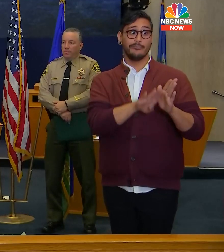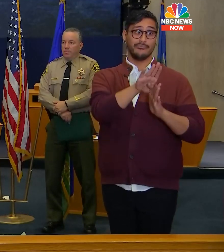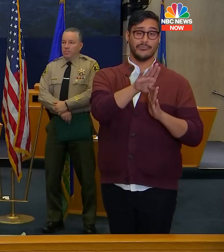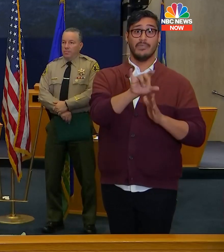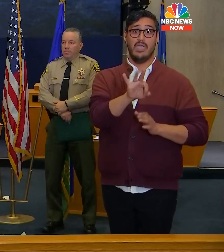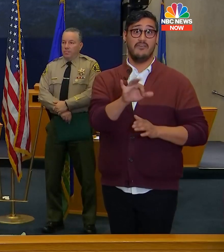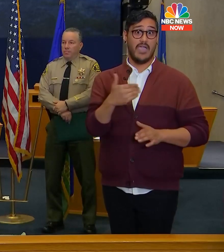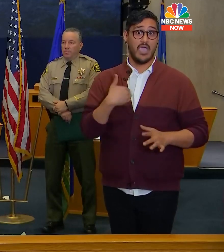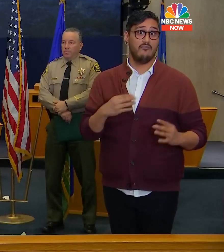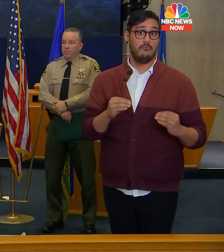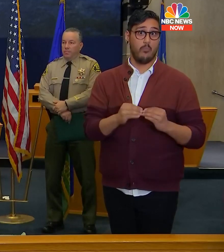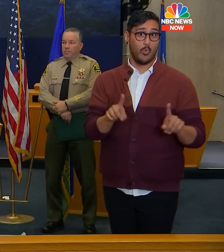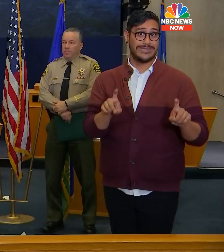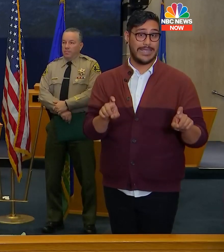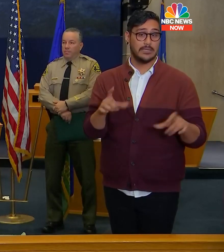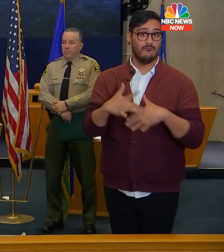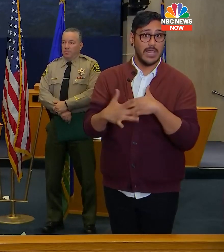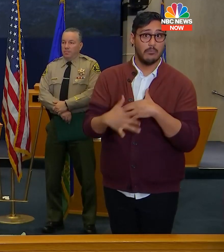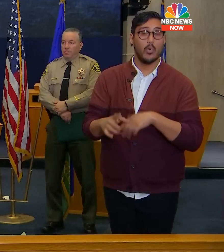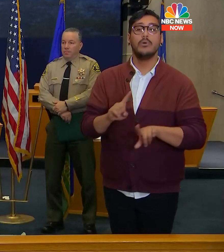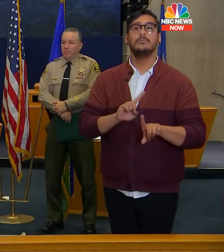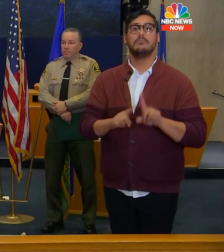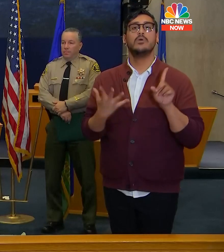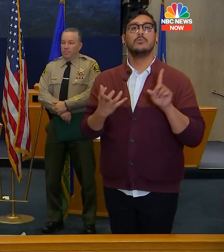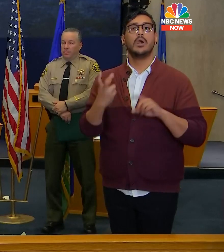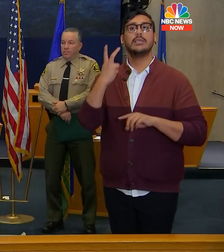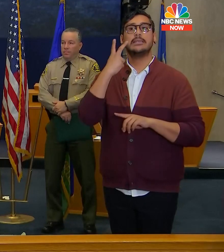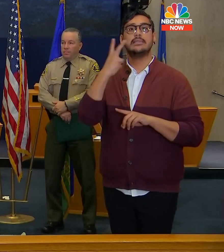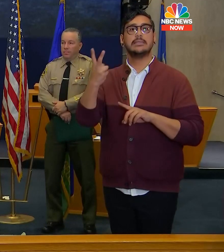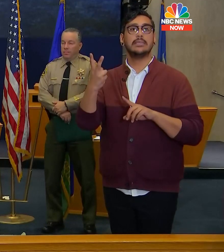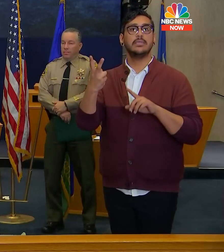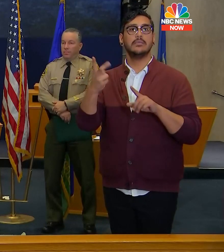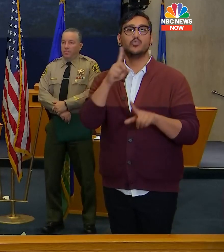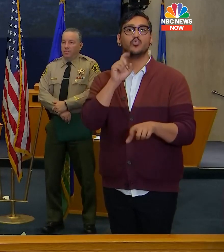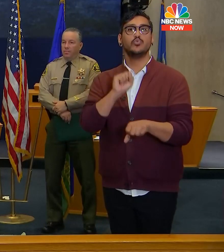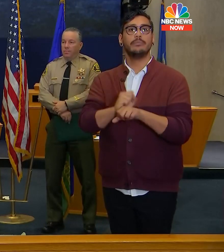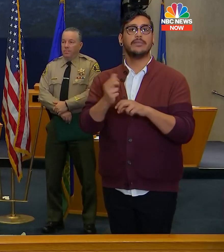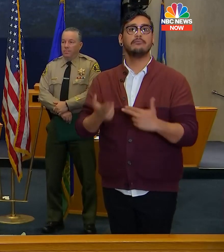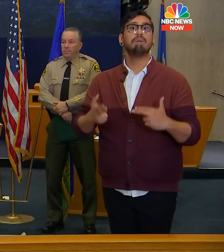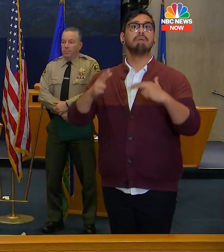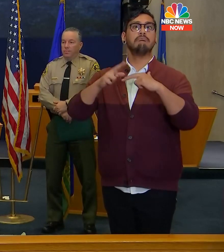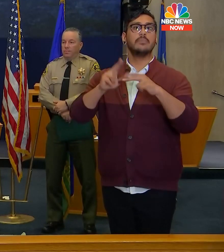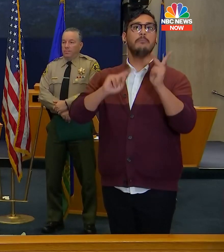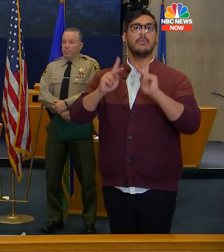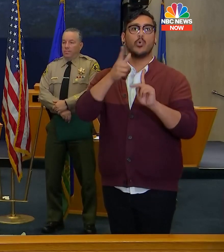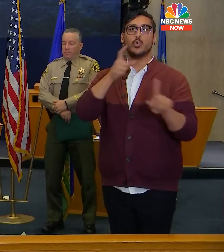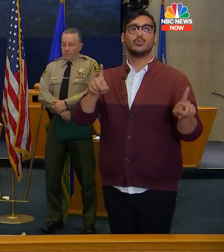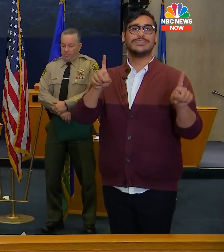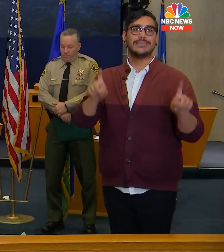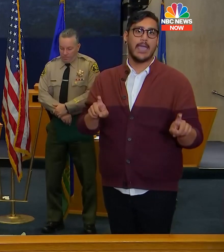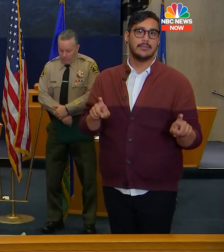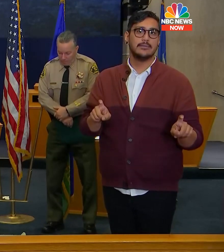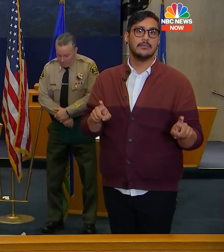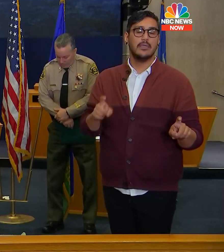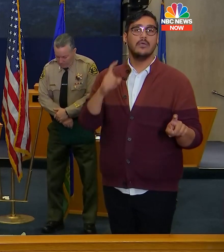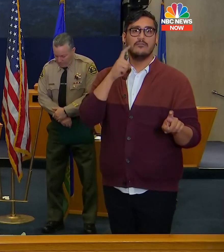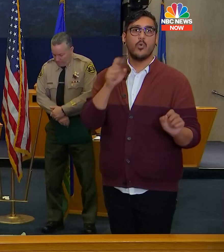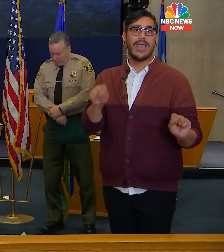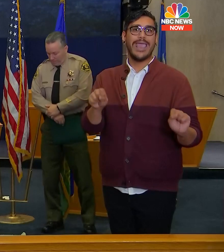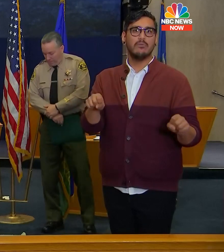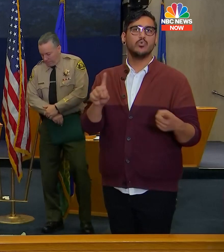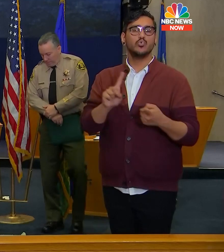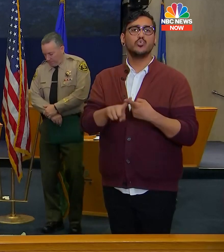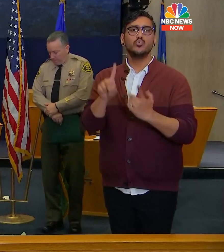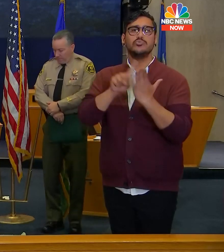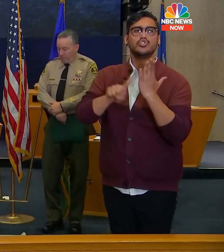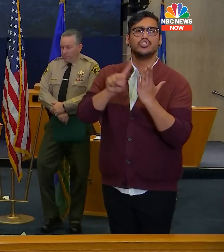capacity. But we'd like to see a significant increase in the number of people who are tested to get at the issue of how